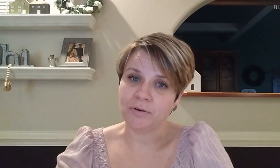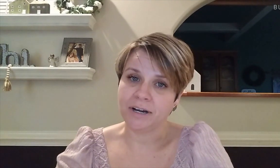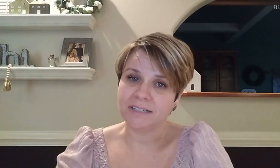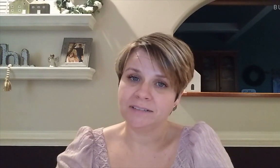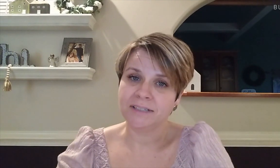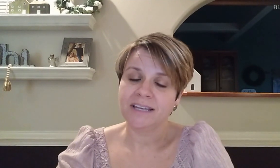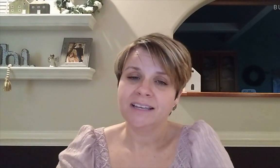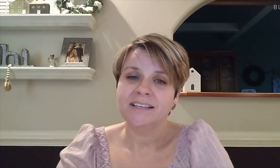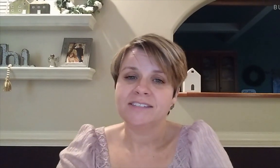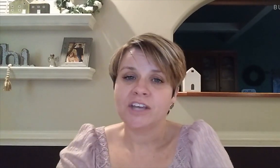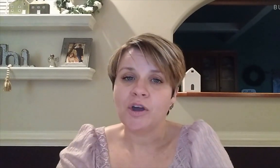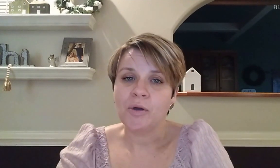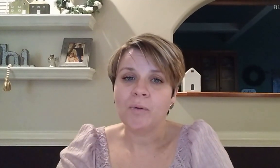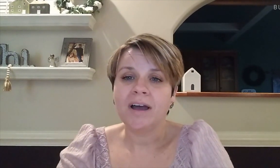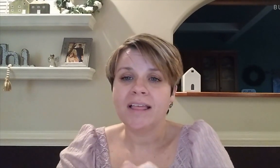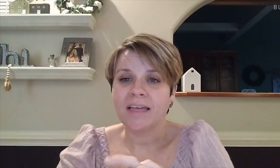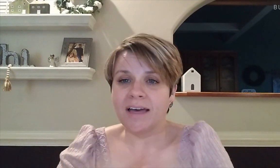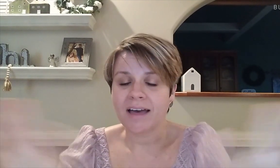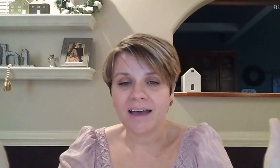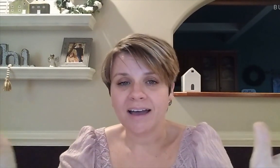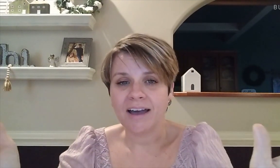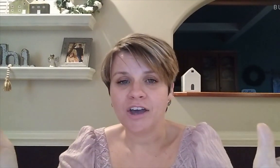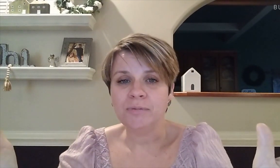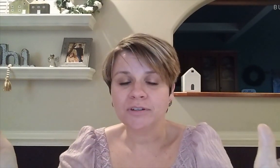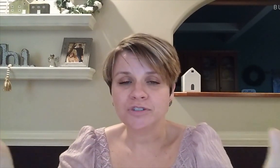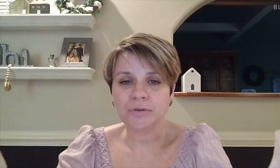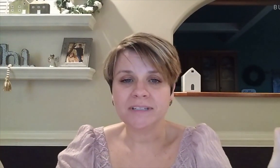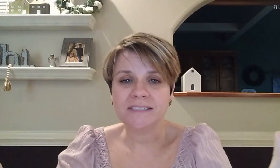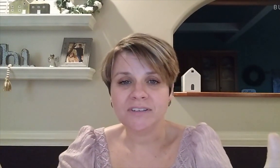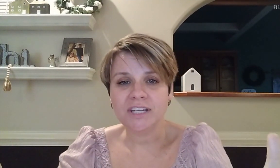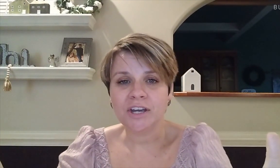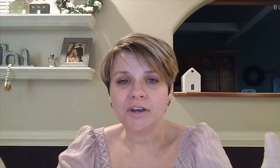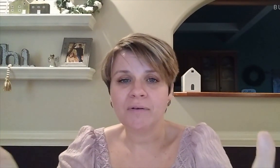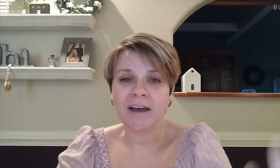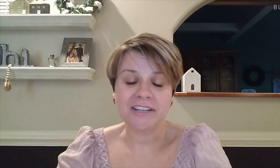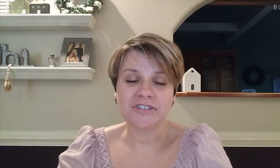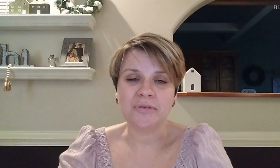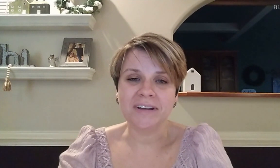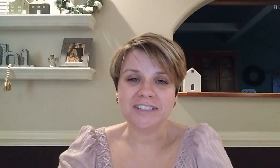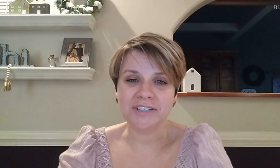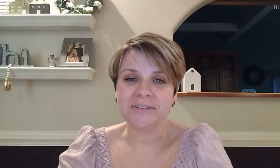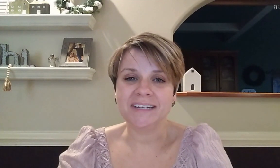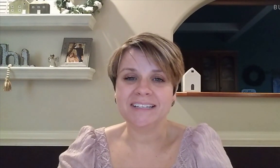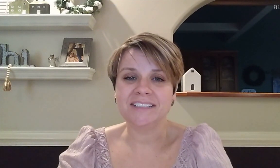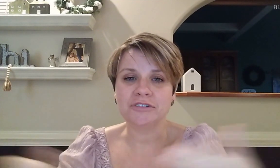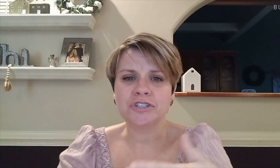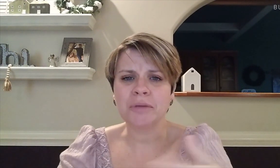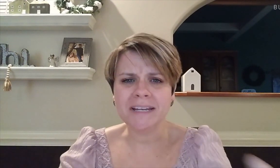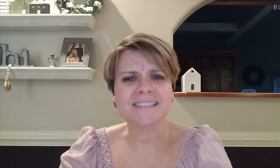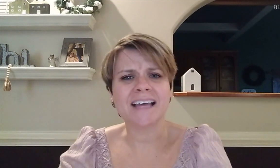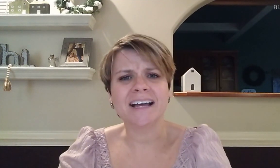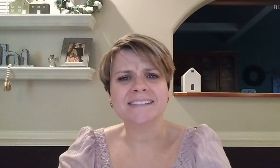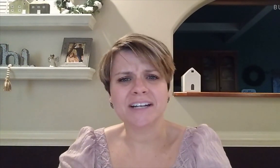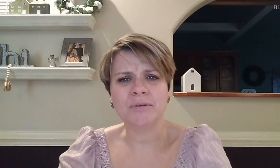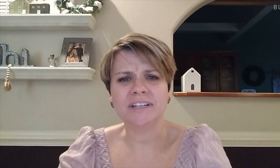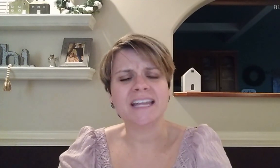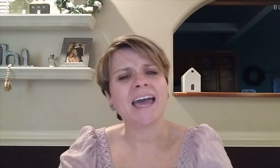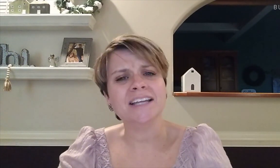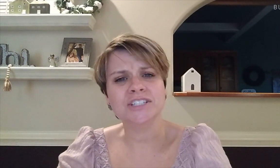it. So I hope y'all enjoyed this video. I enjoyed doing it. There's so many signs that I wanted to add to